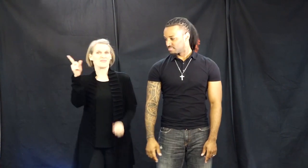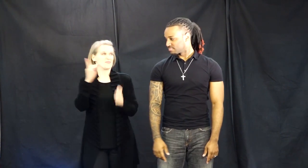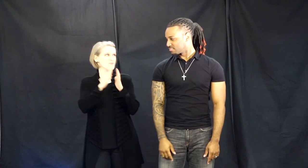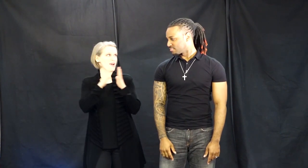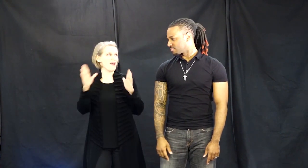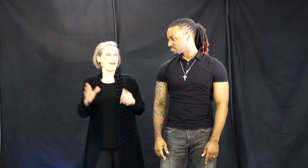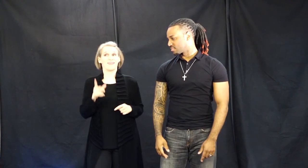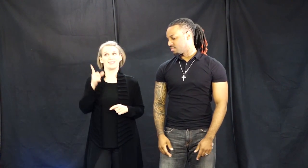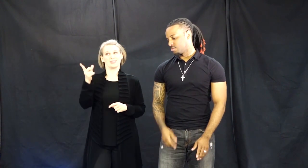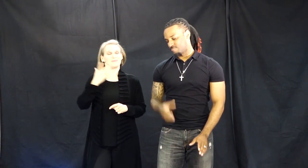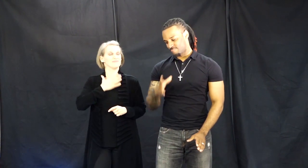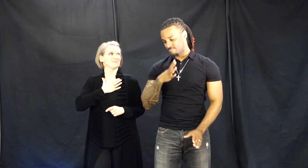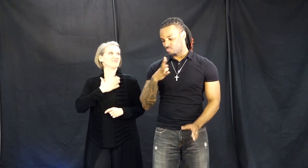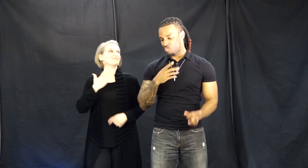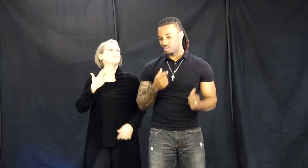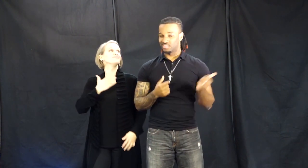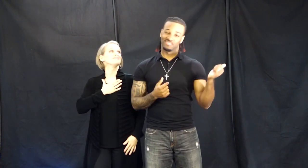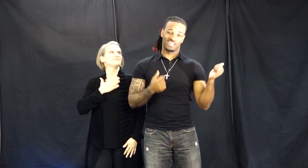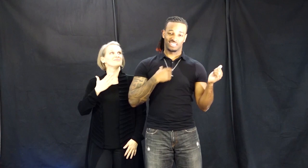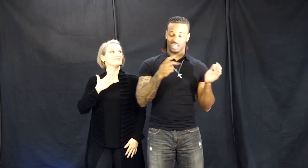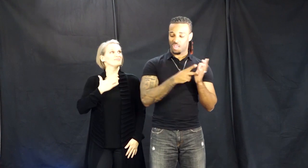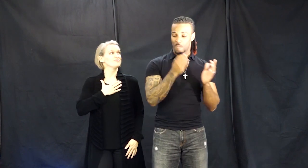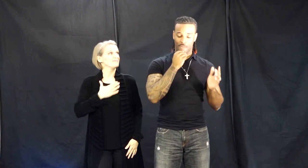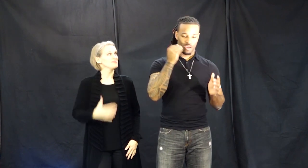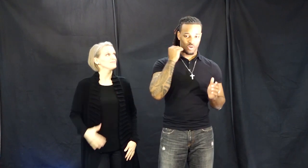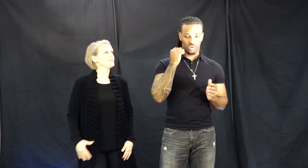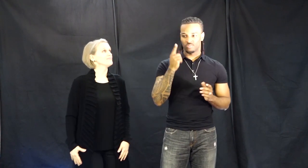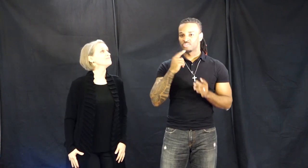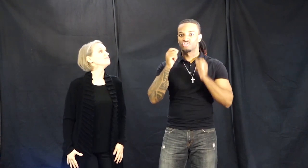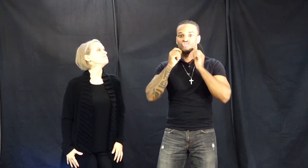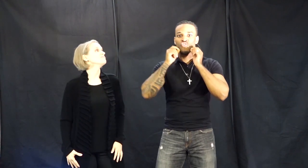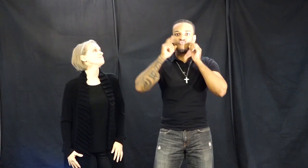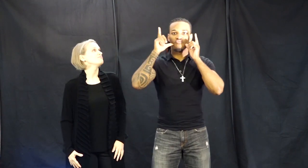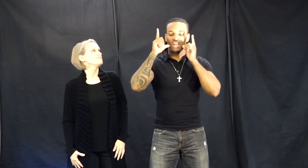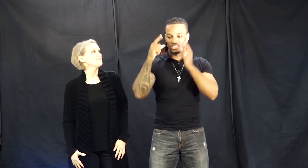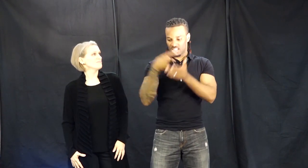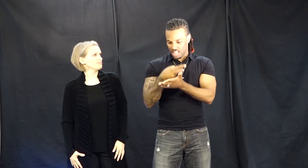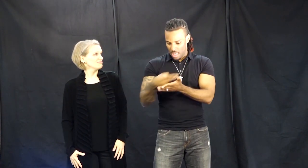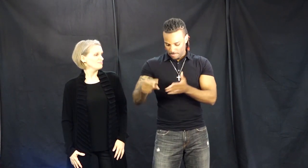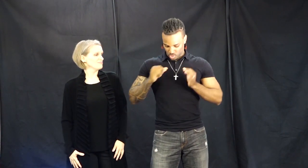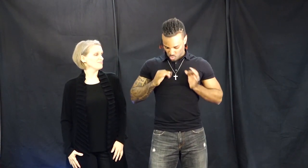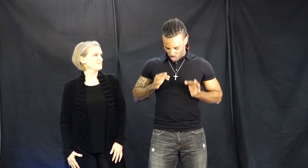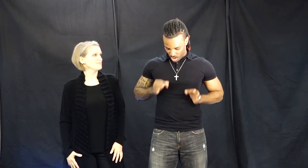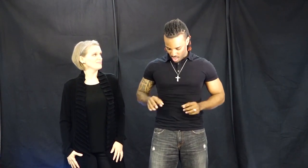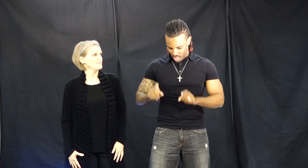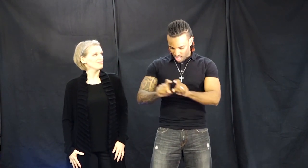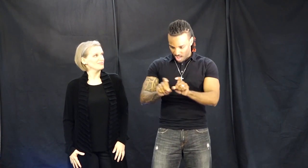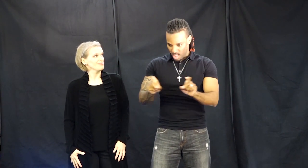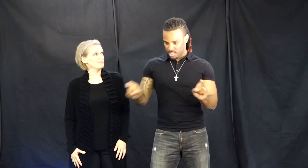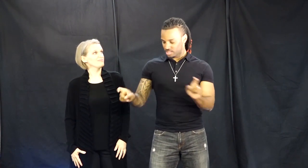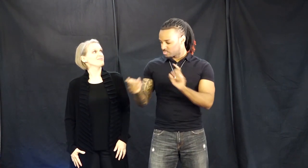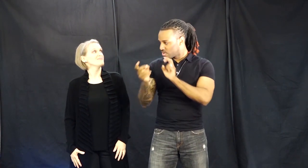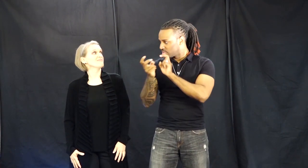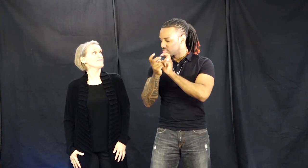one's mine, sir. Then I said, well, I should head back home. She turned red, she led me to a bed, let her legs spread and